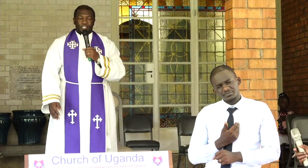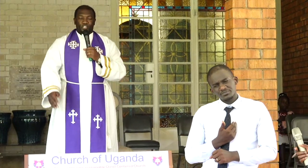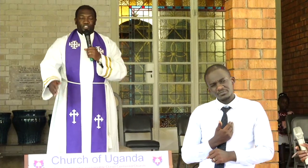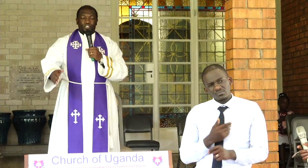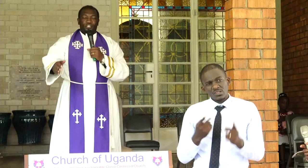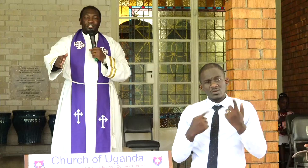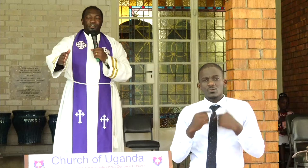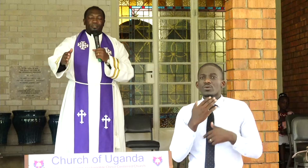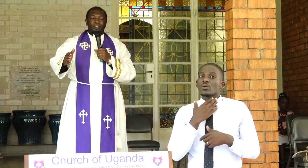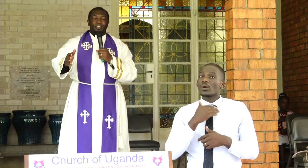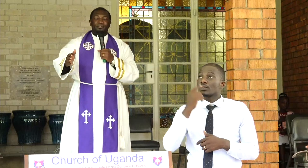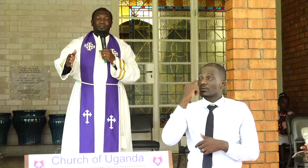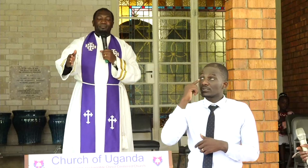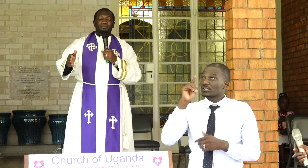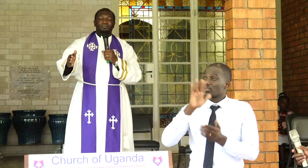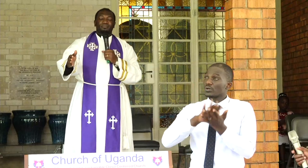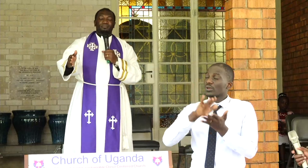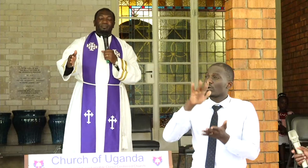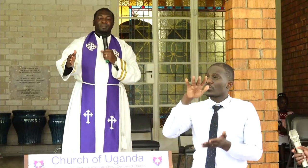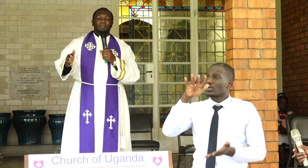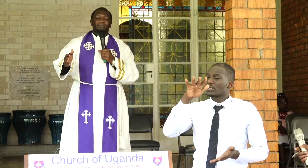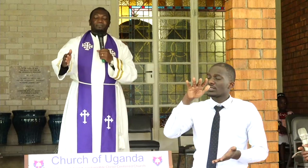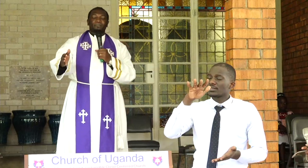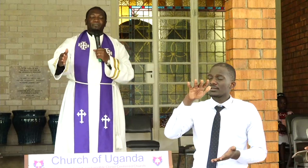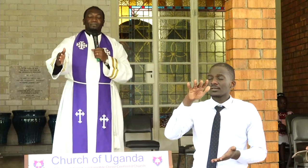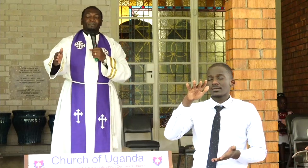We want to see your glory.